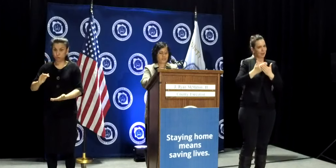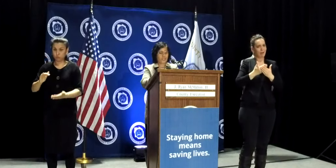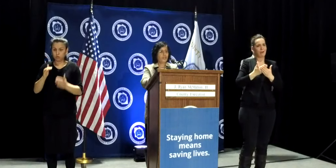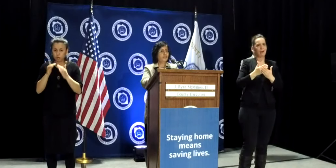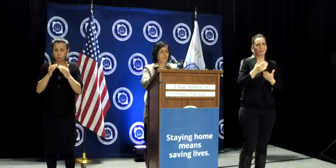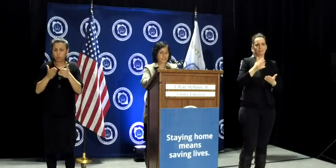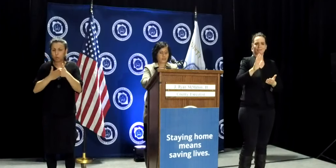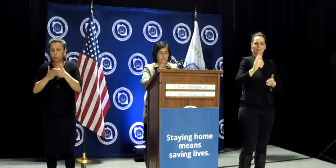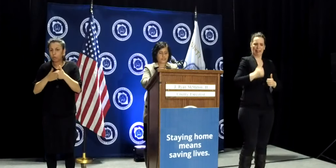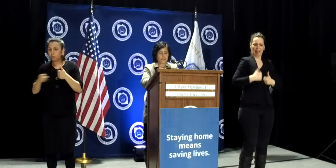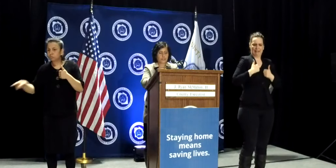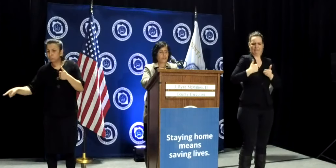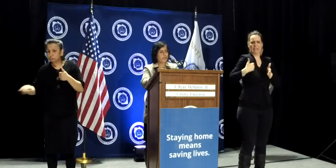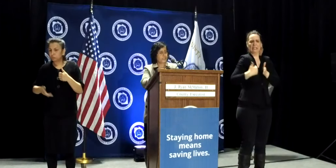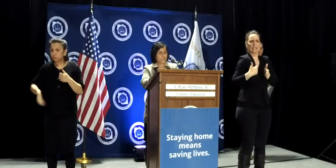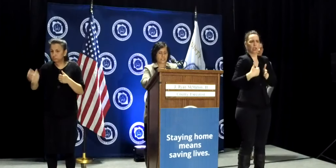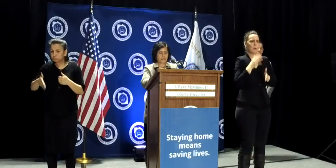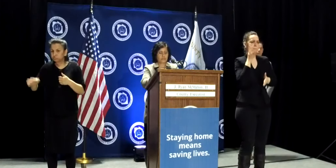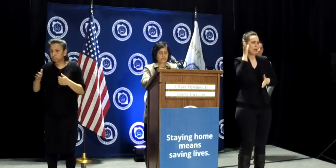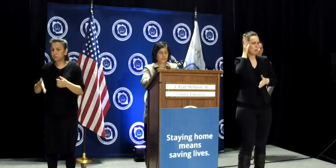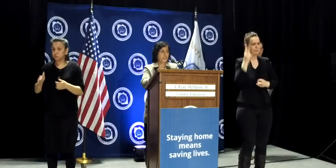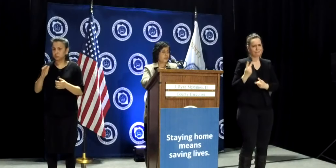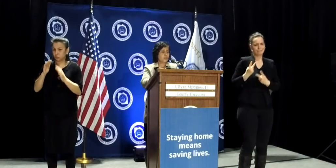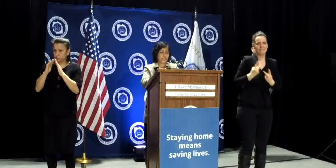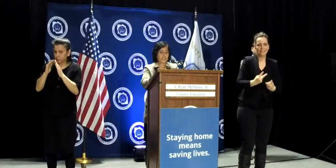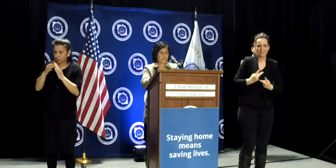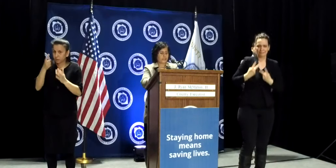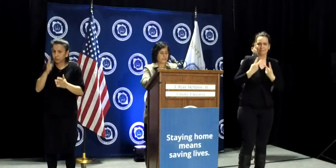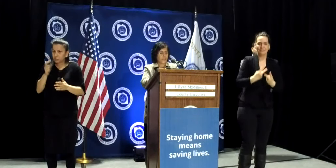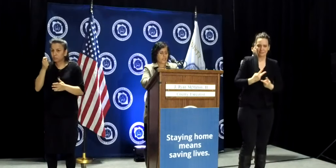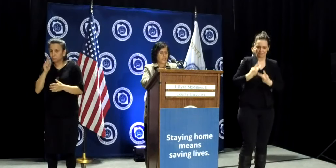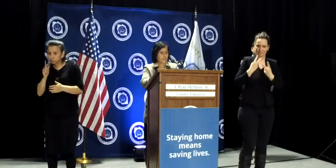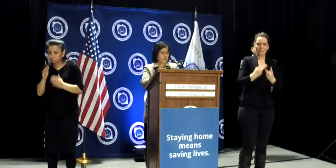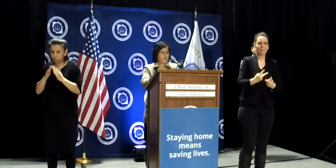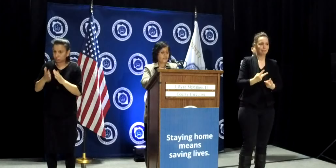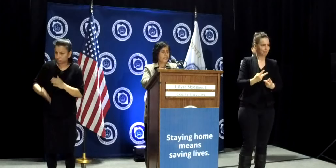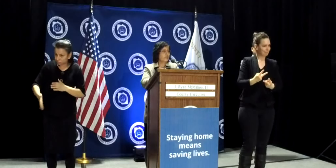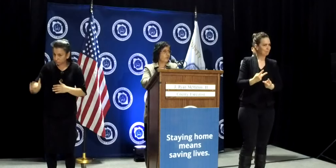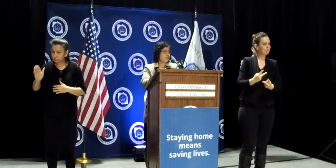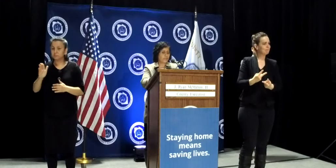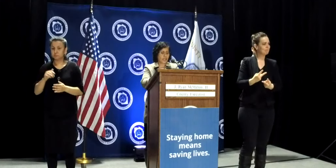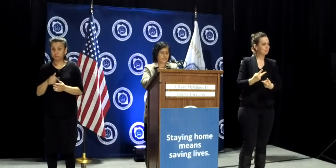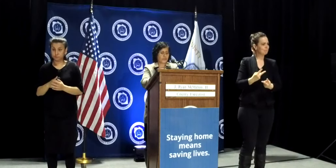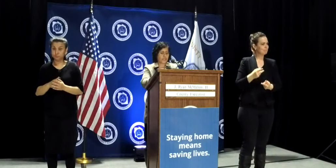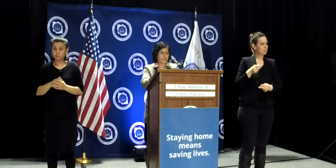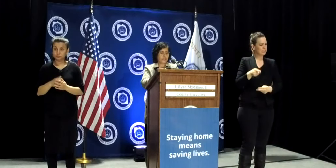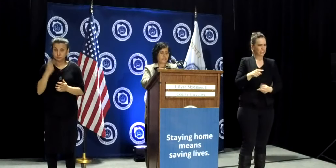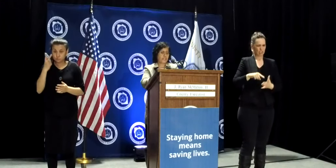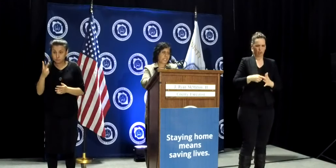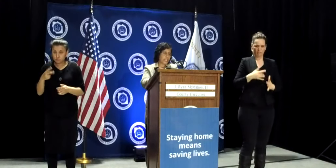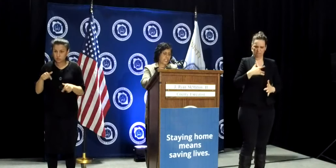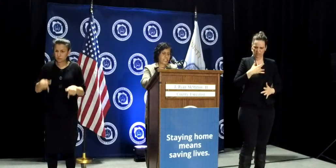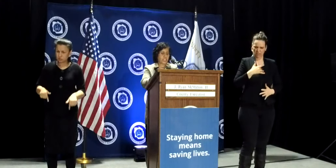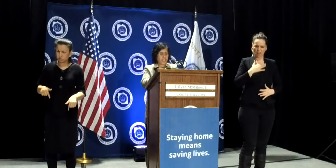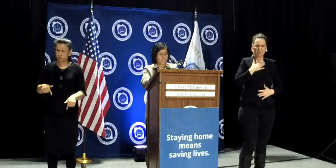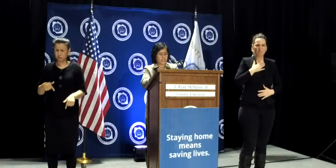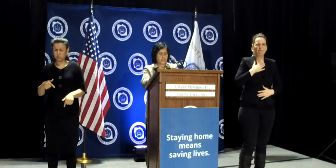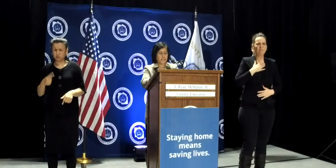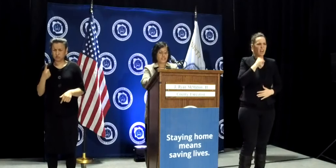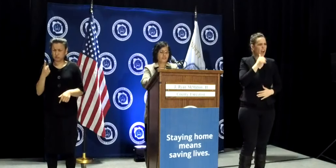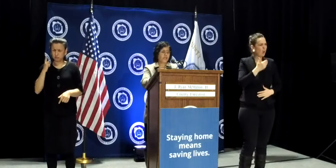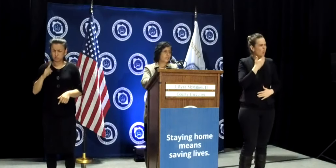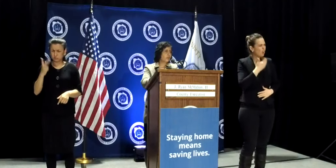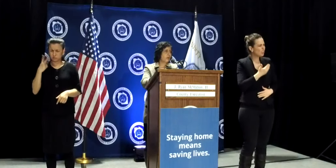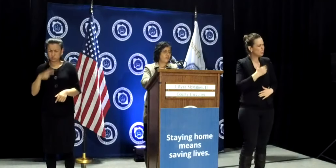on them on a regular basis, visited them, which he normally does. He wasn't feeling well for last few days, felt achy,